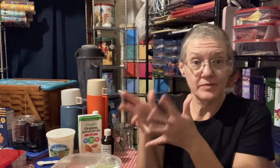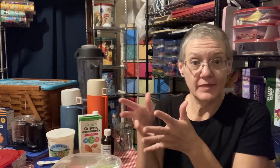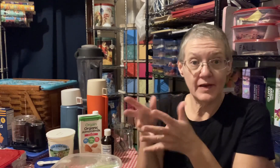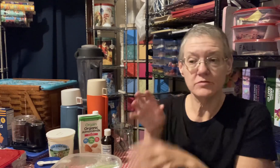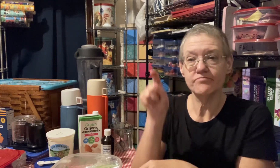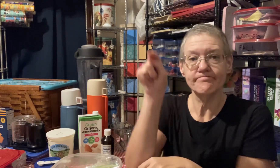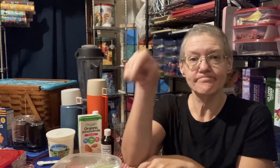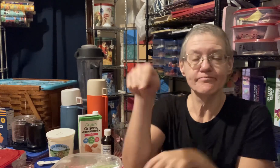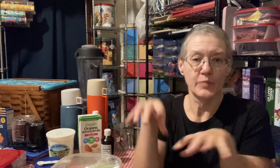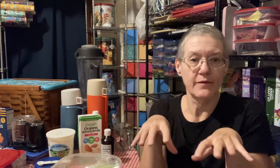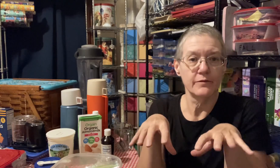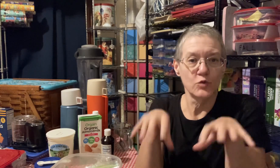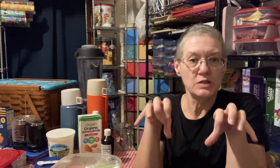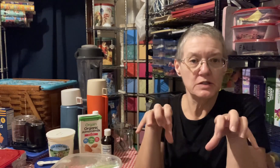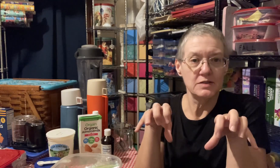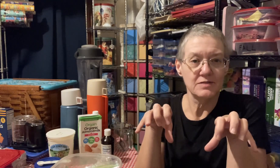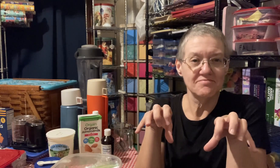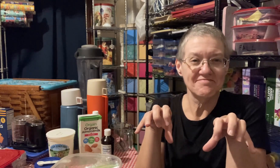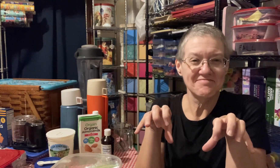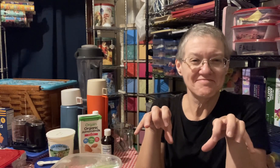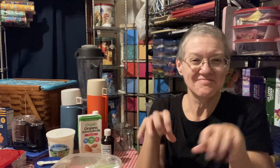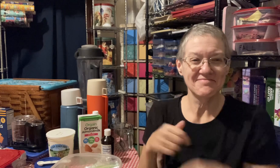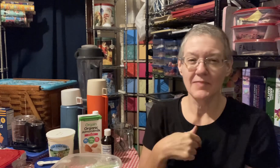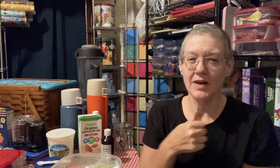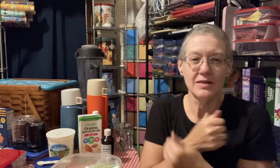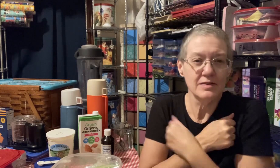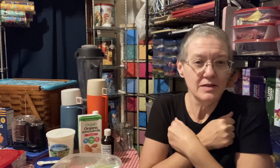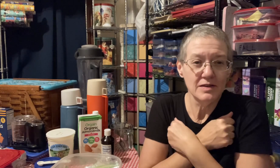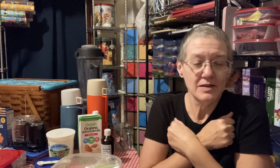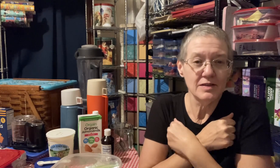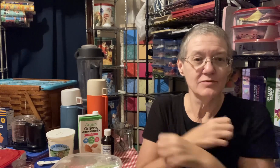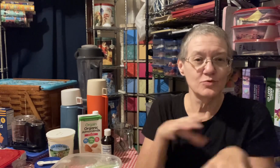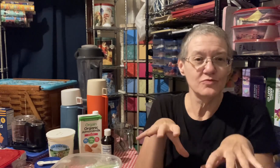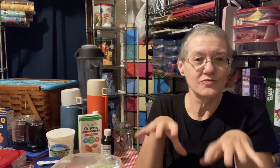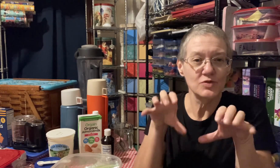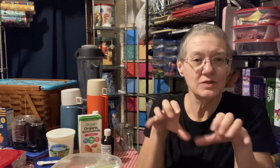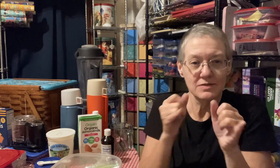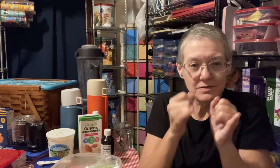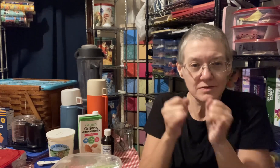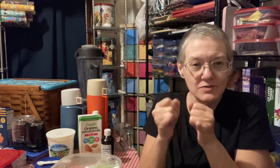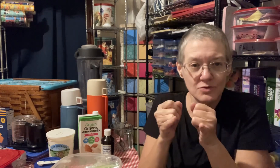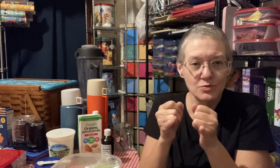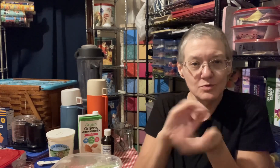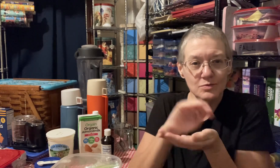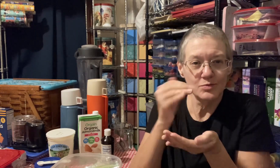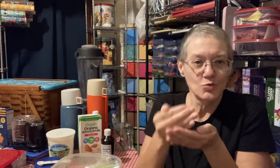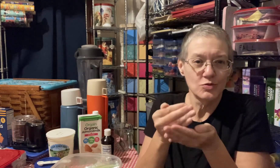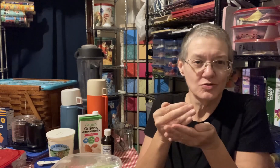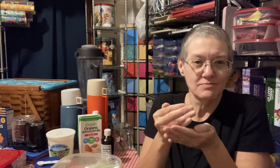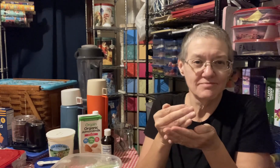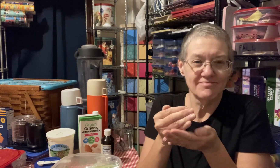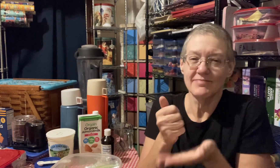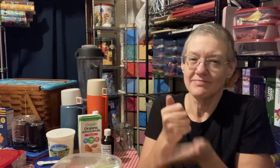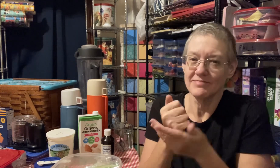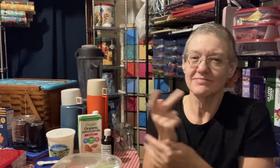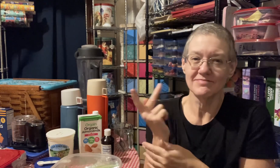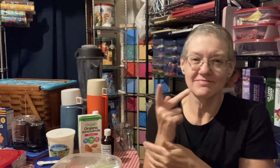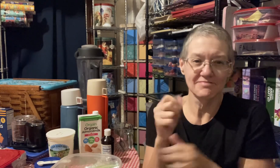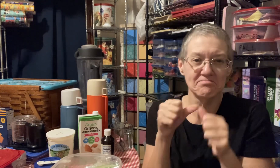want. The cheesecakes that are left over and come back home, I'm going to freeze. I love freezing individual